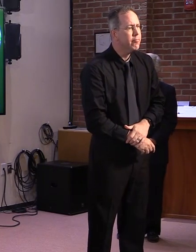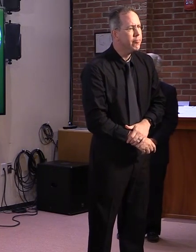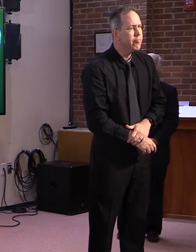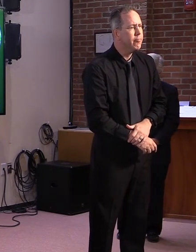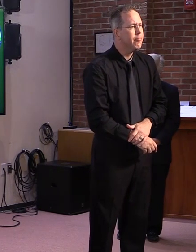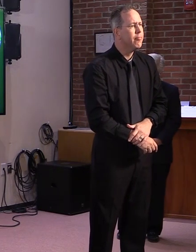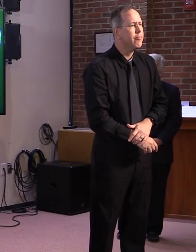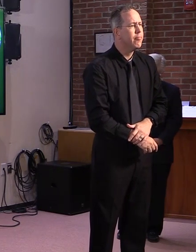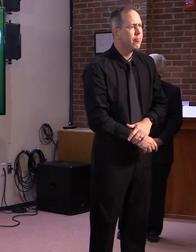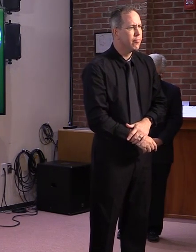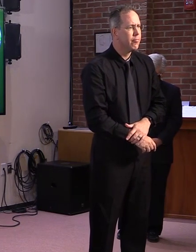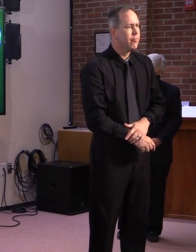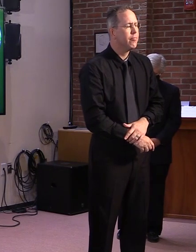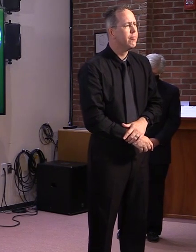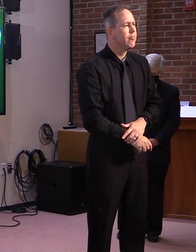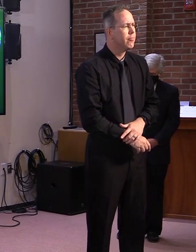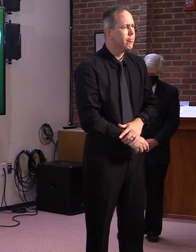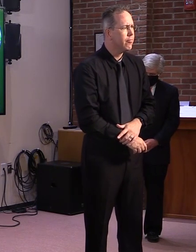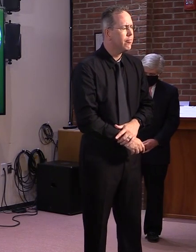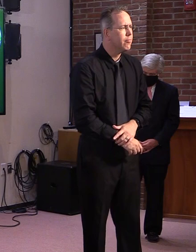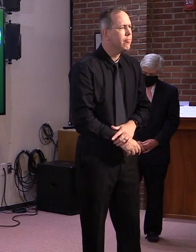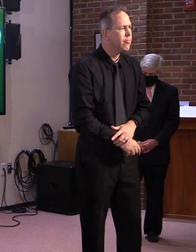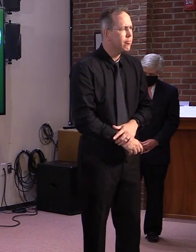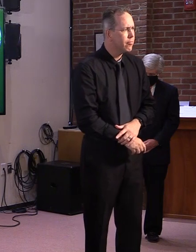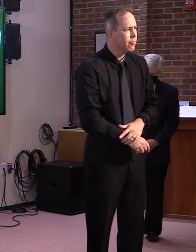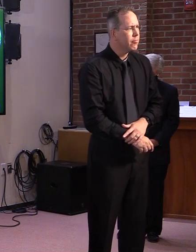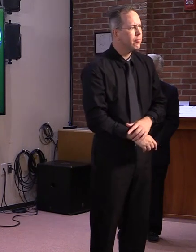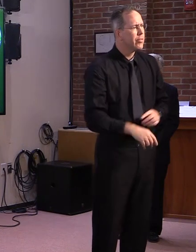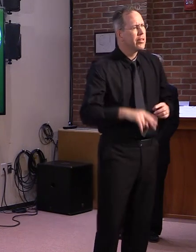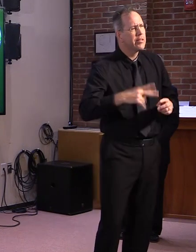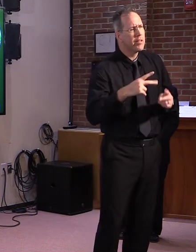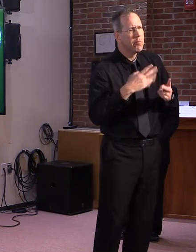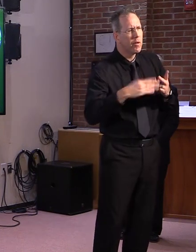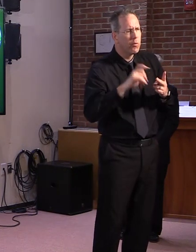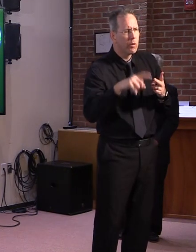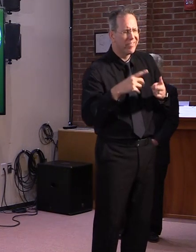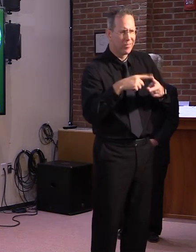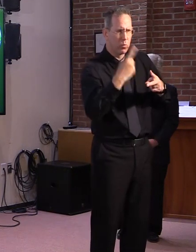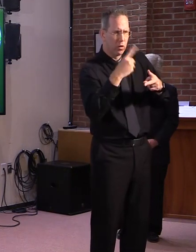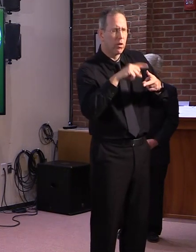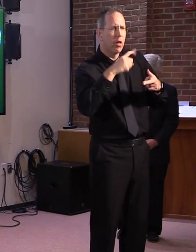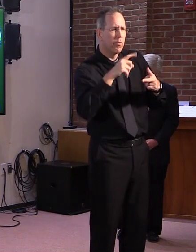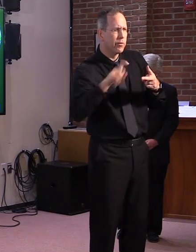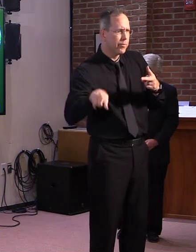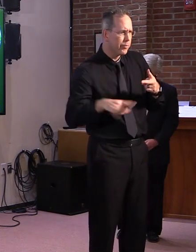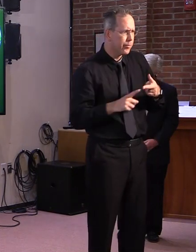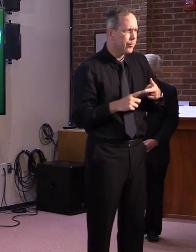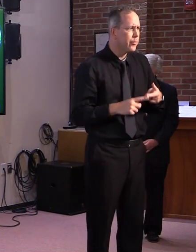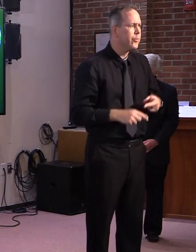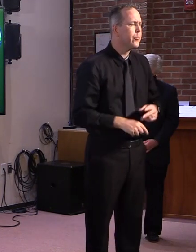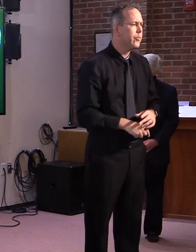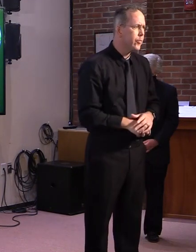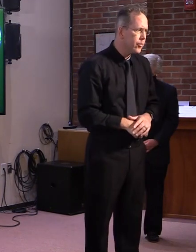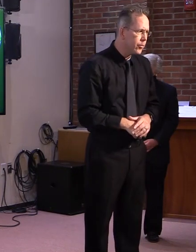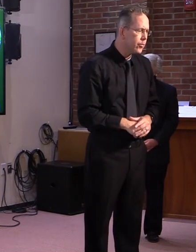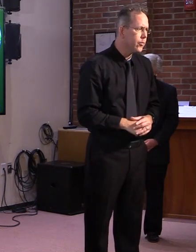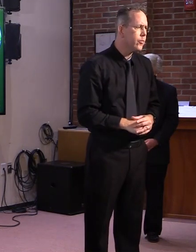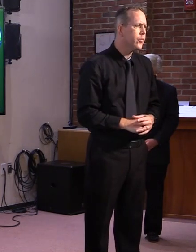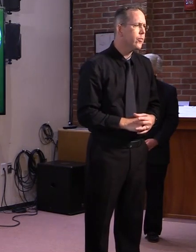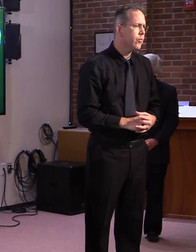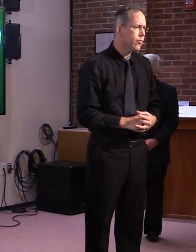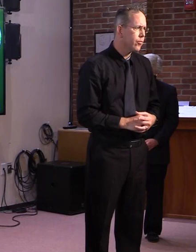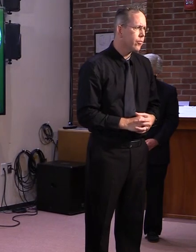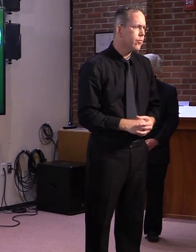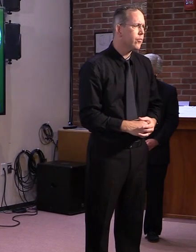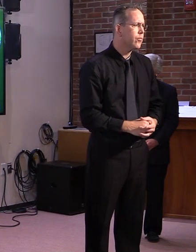and we're feeling fine, but you know, there's some natural reluctance just to say,